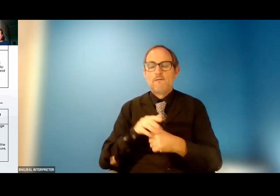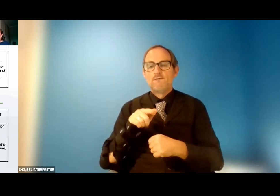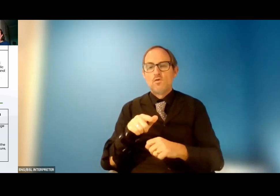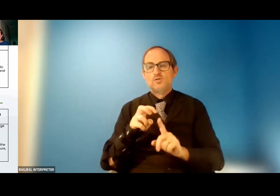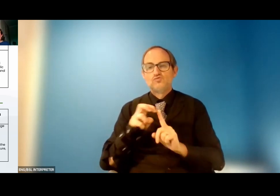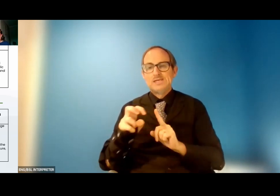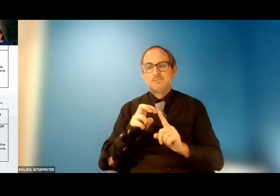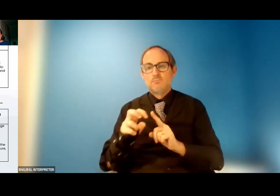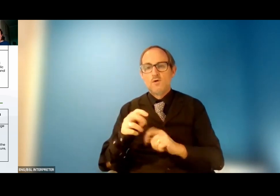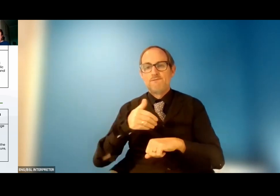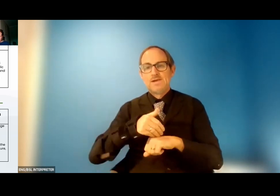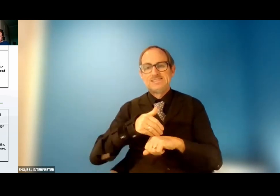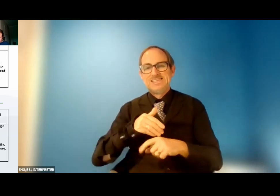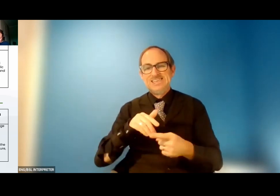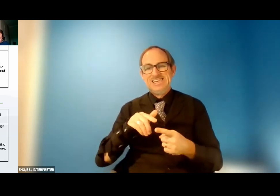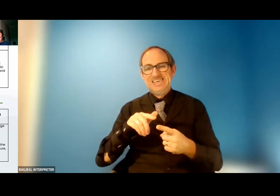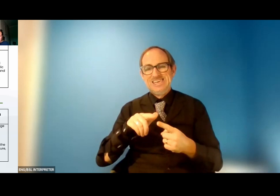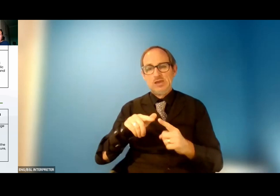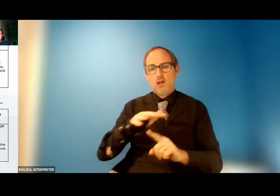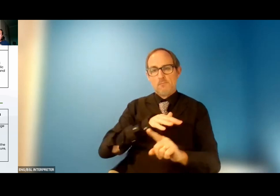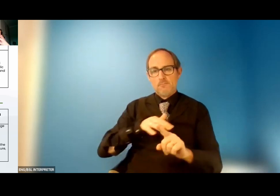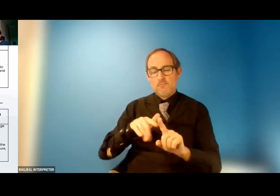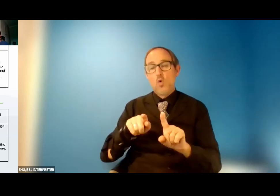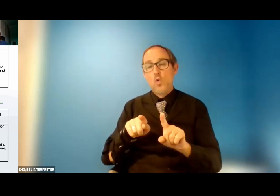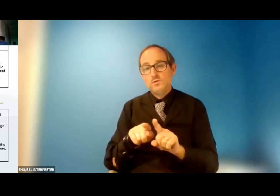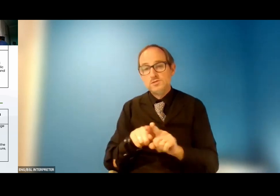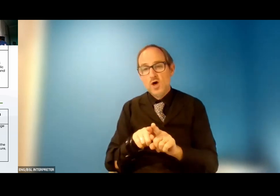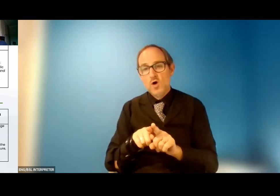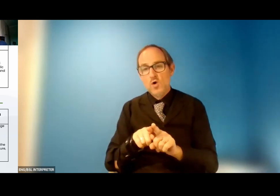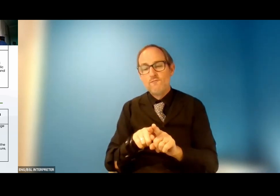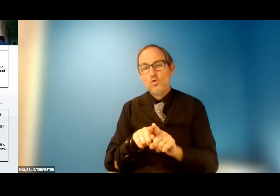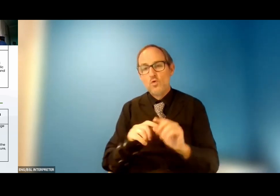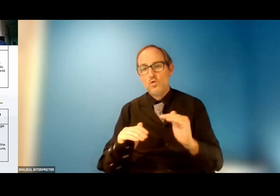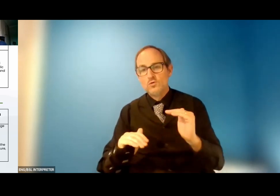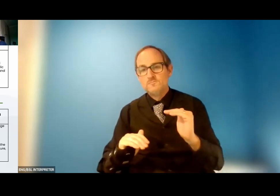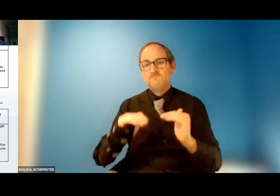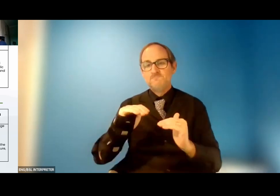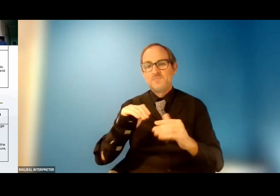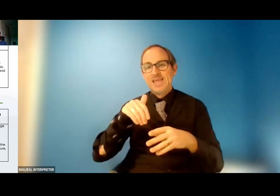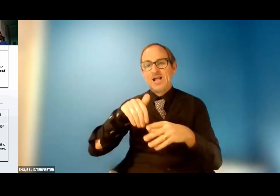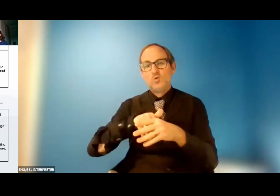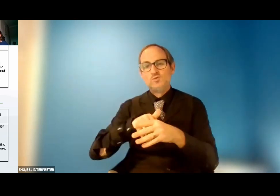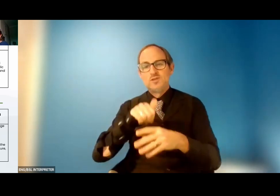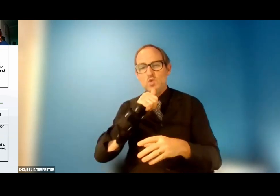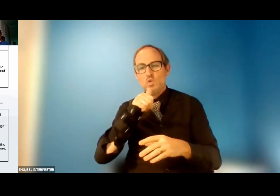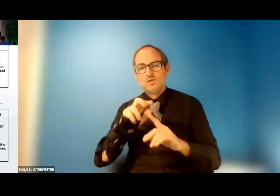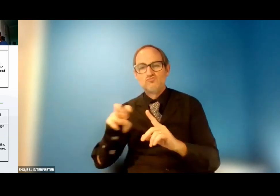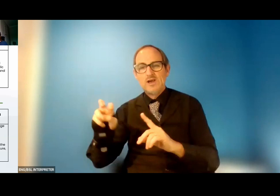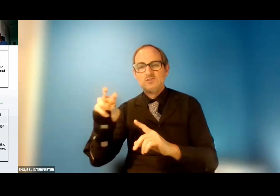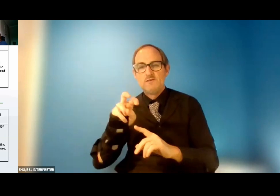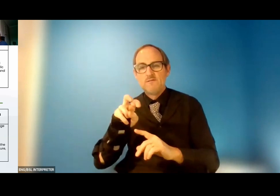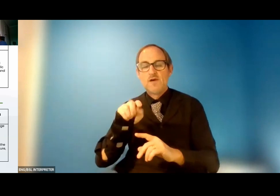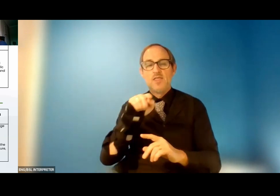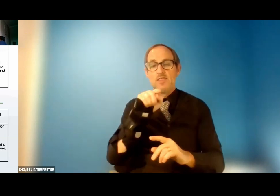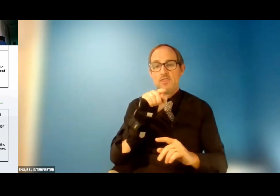the opportunities that it offers for inclusion. These definitions can give us a sense of what we need to consider and